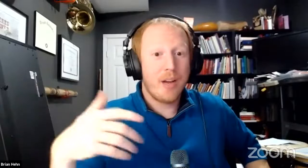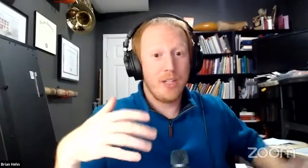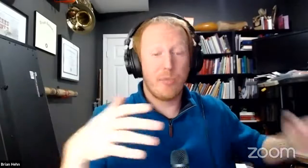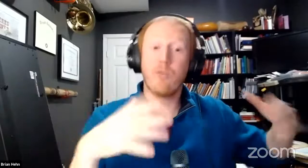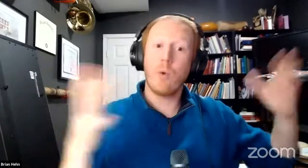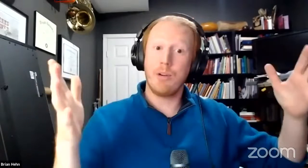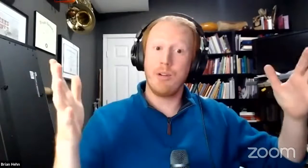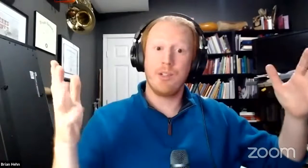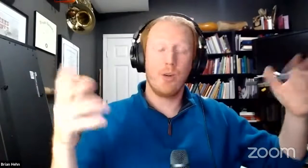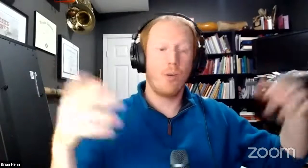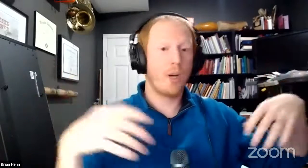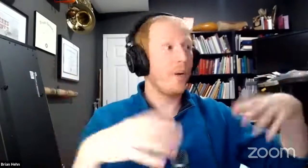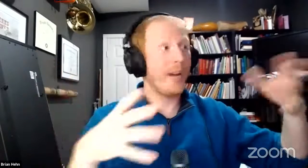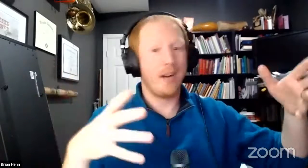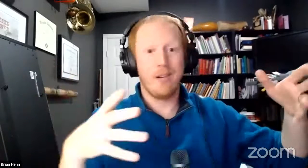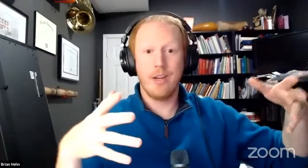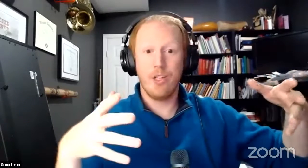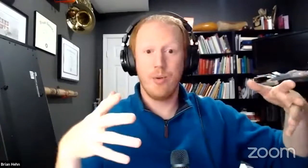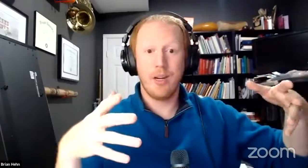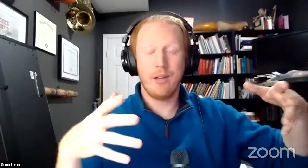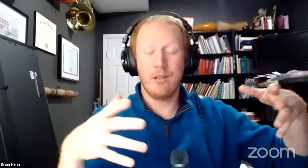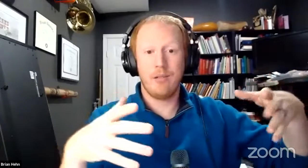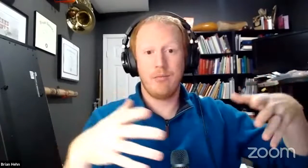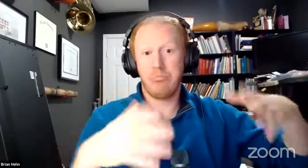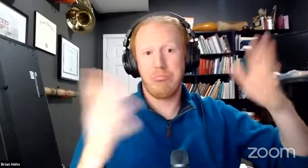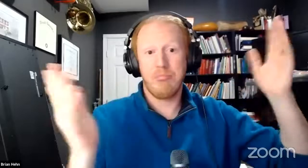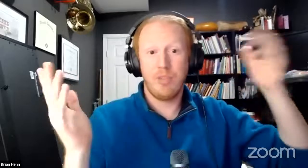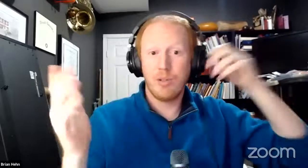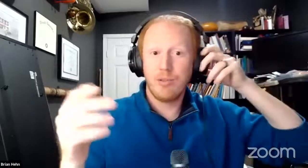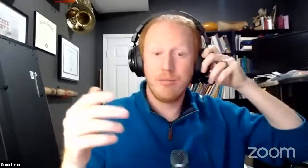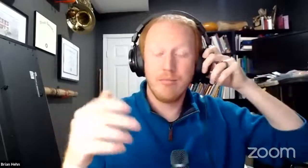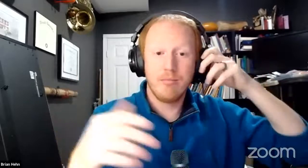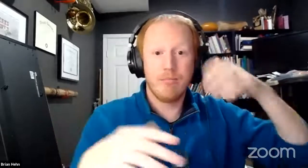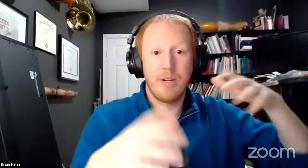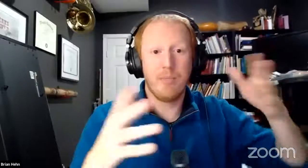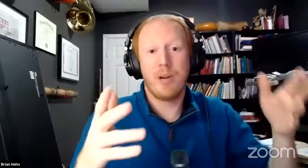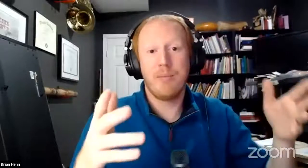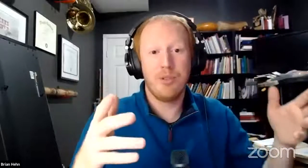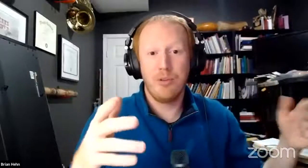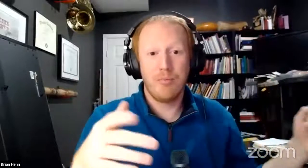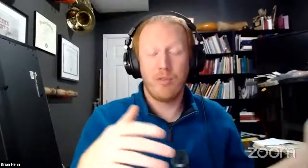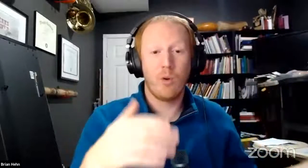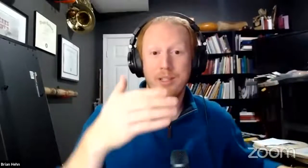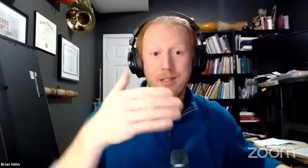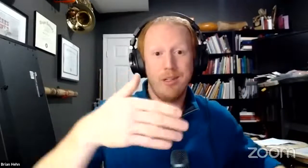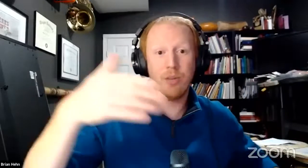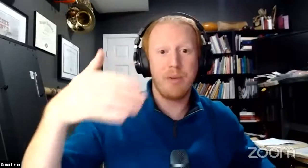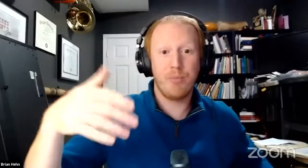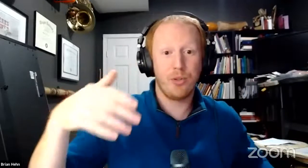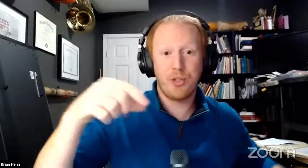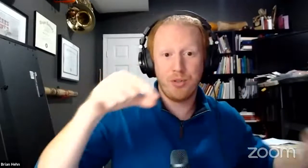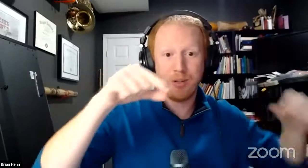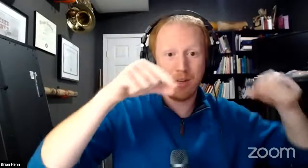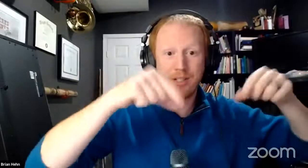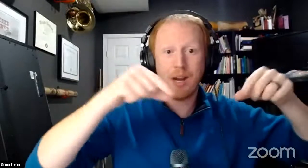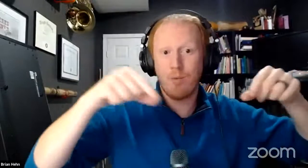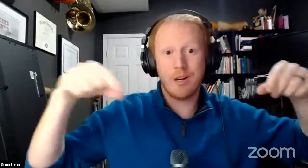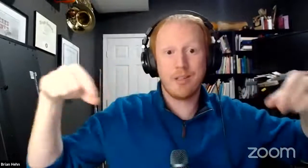God bless you and make you virus-free, virus-free. And God bless you and make you